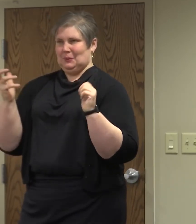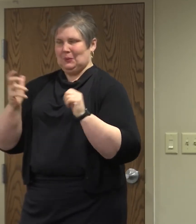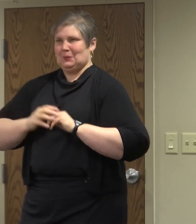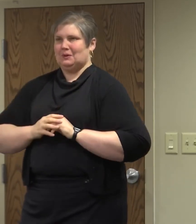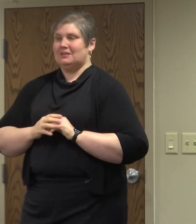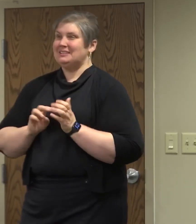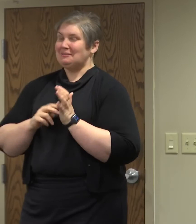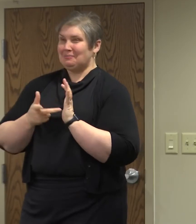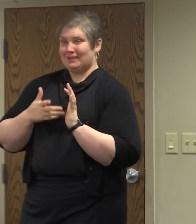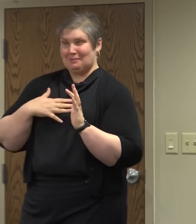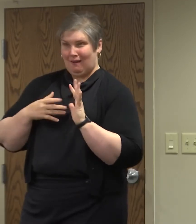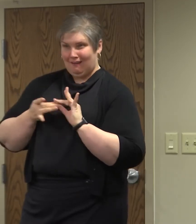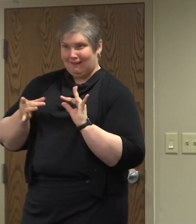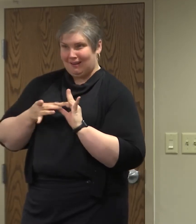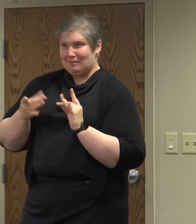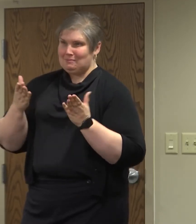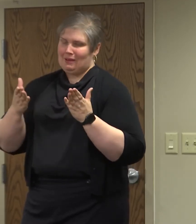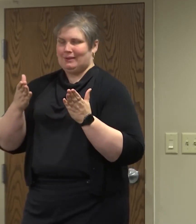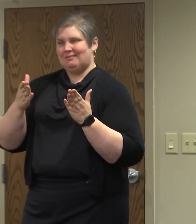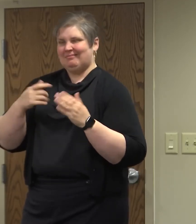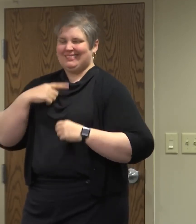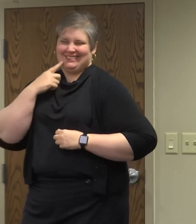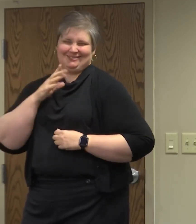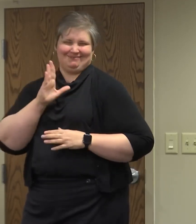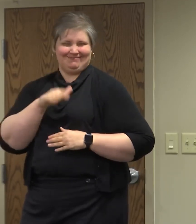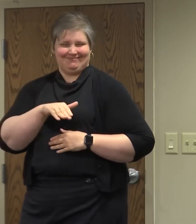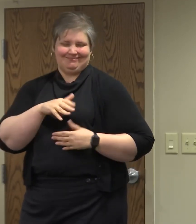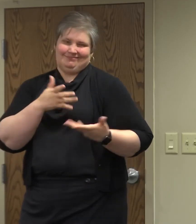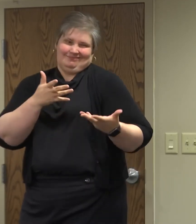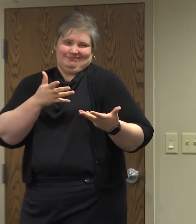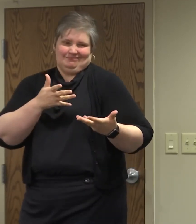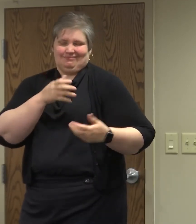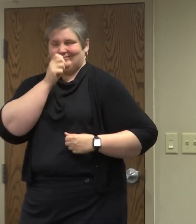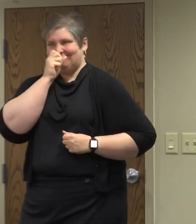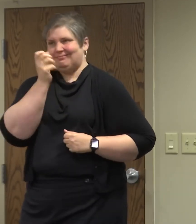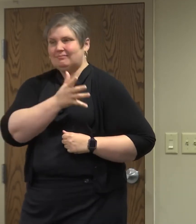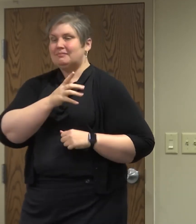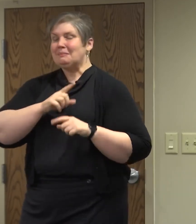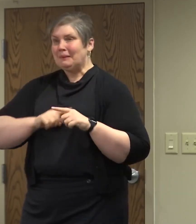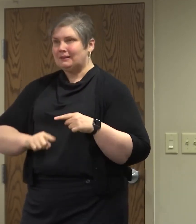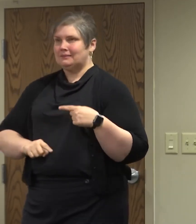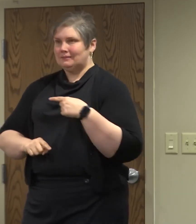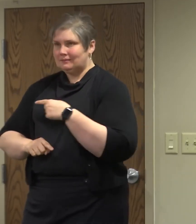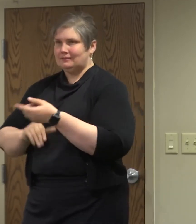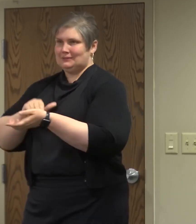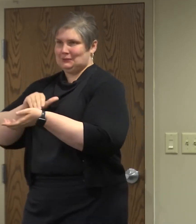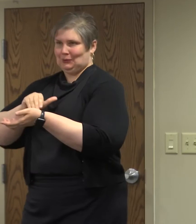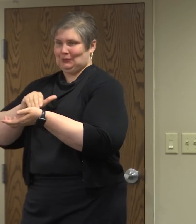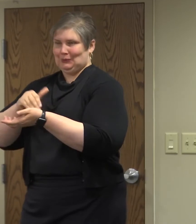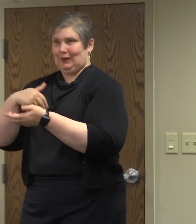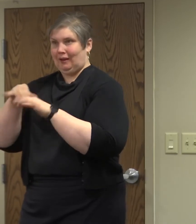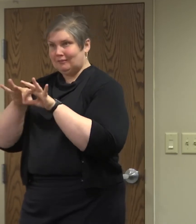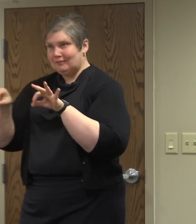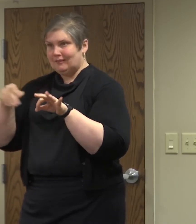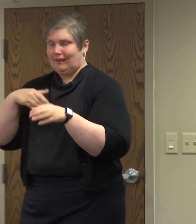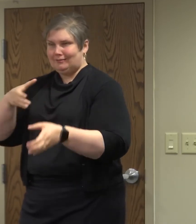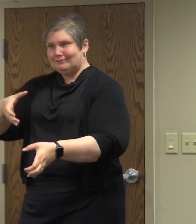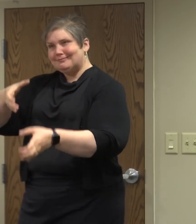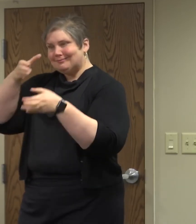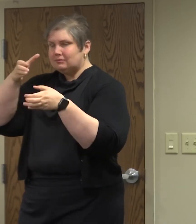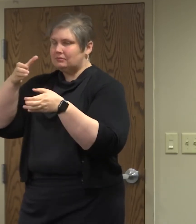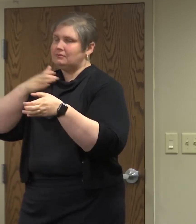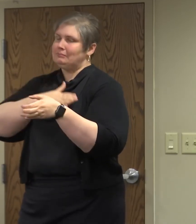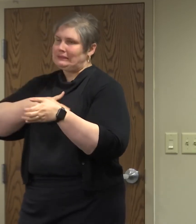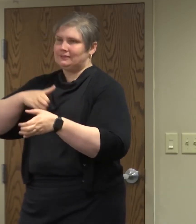someone who actually has a medical degree. So again, please be cautious